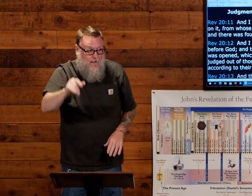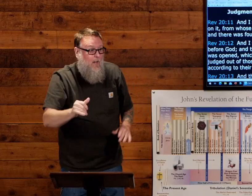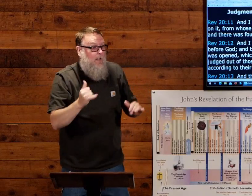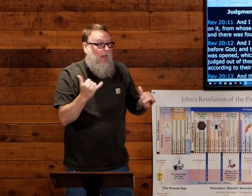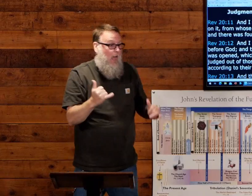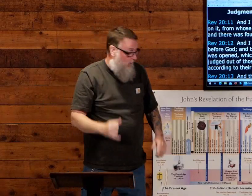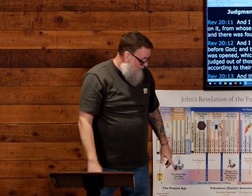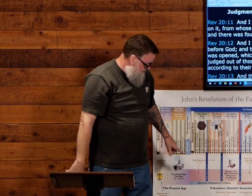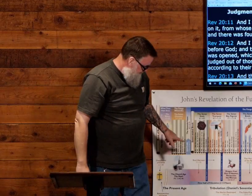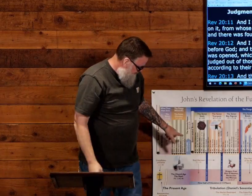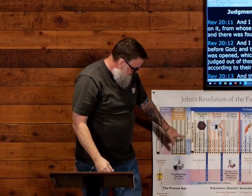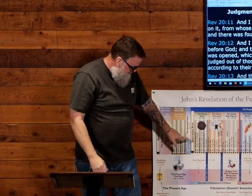he went up into the sky.